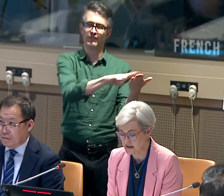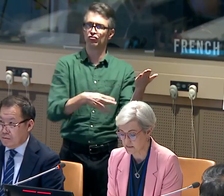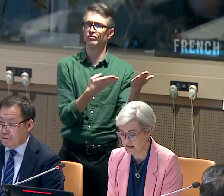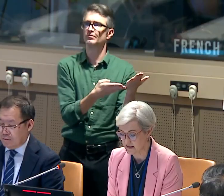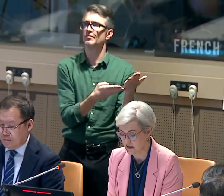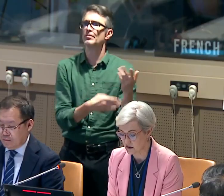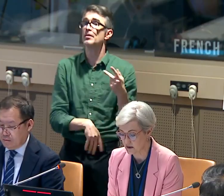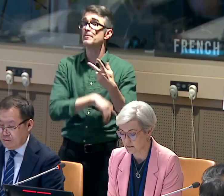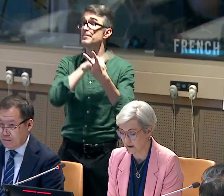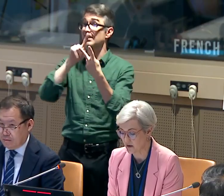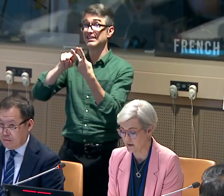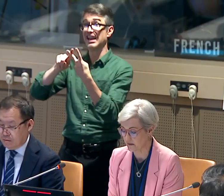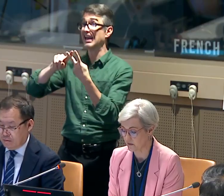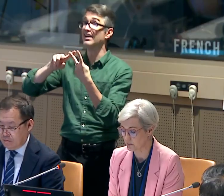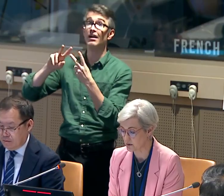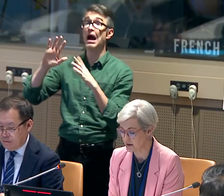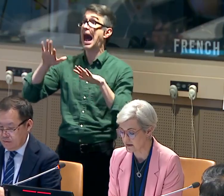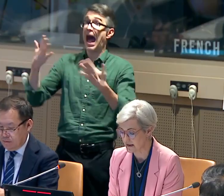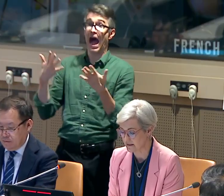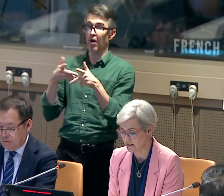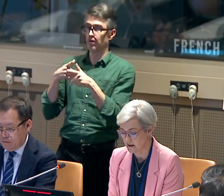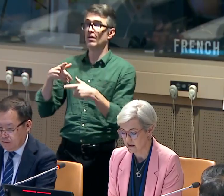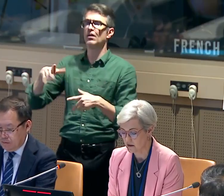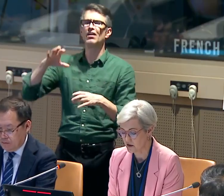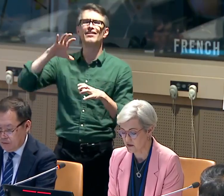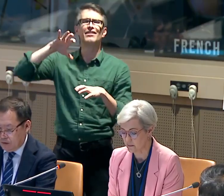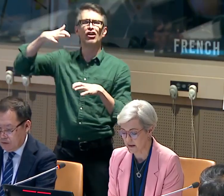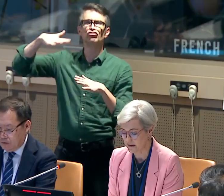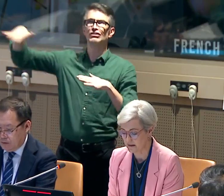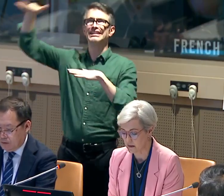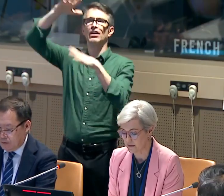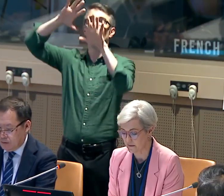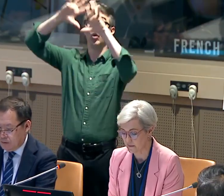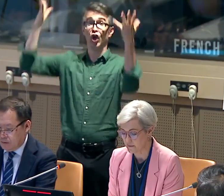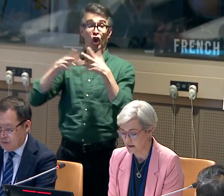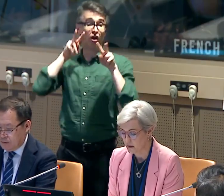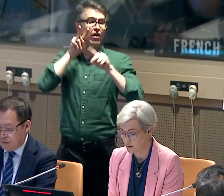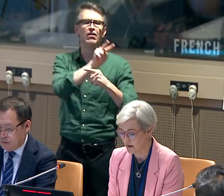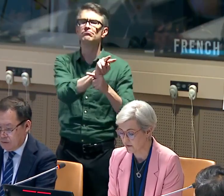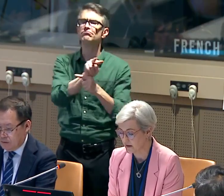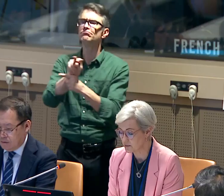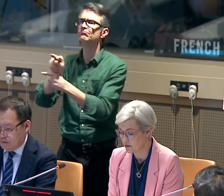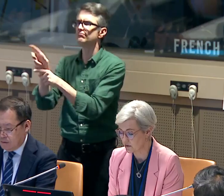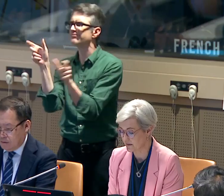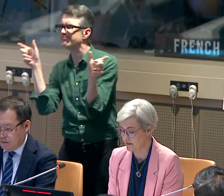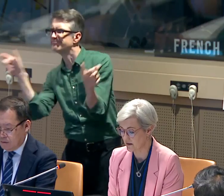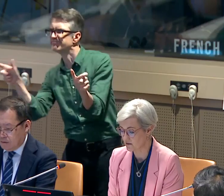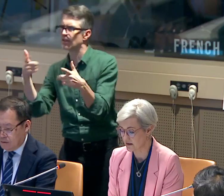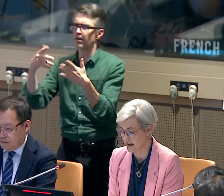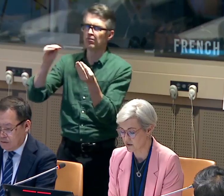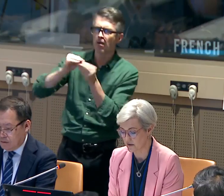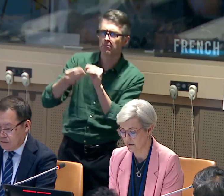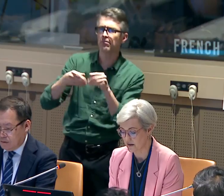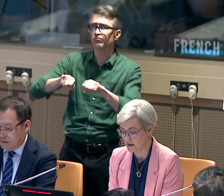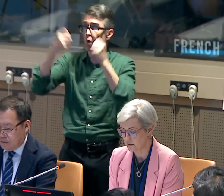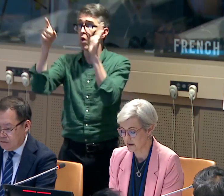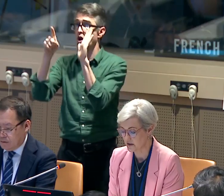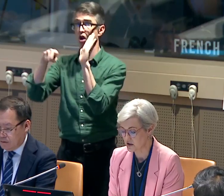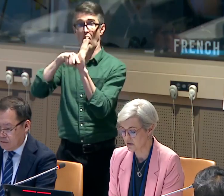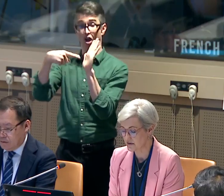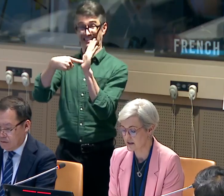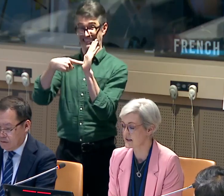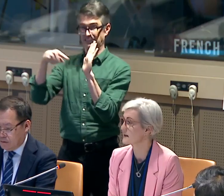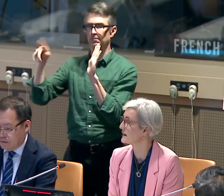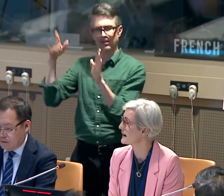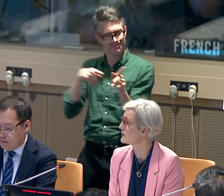nationwide assessments that look at barriers and support needs, not just medical labels. We have seen progress in several countries, but